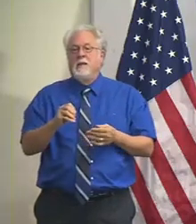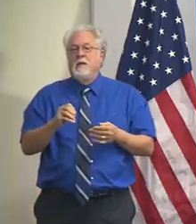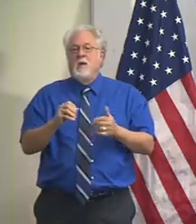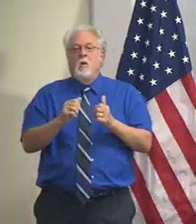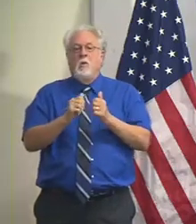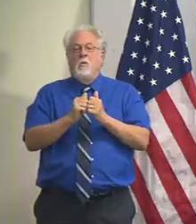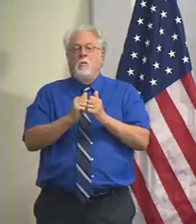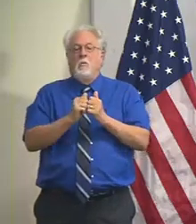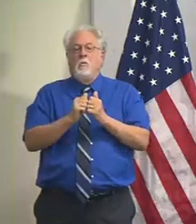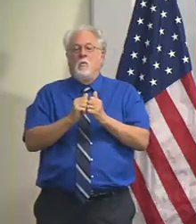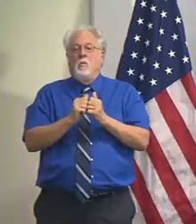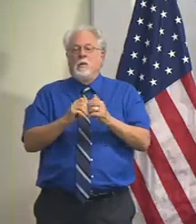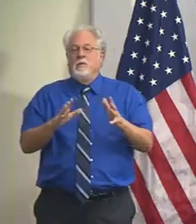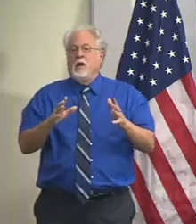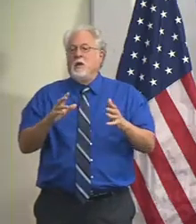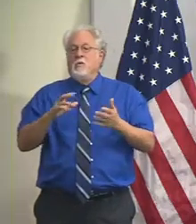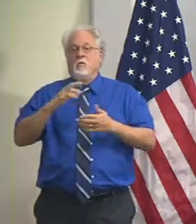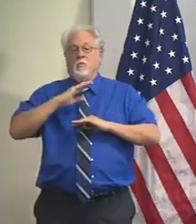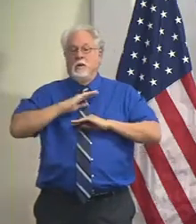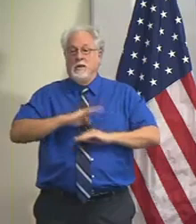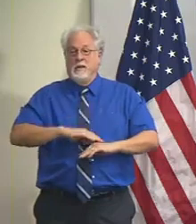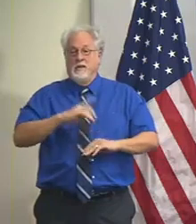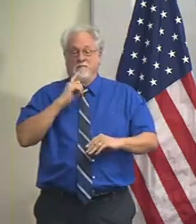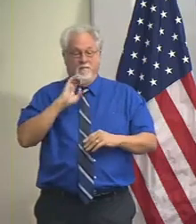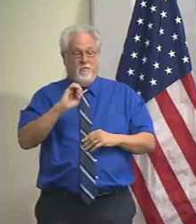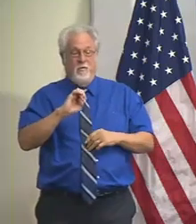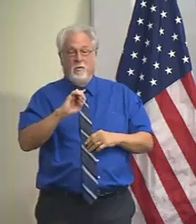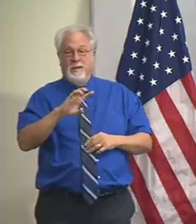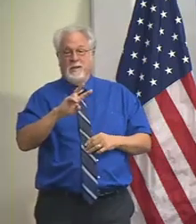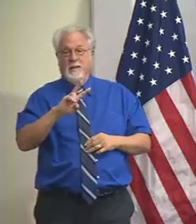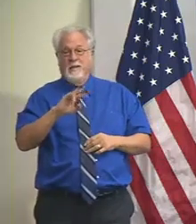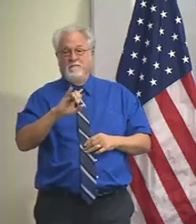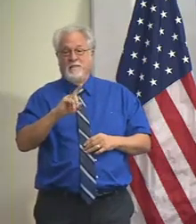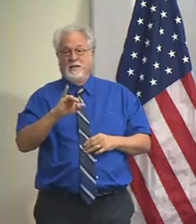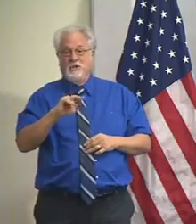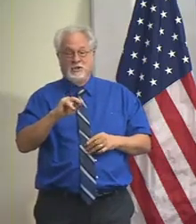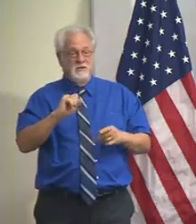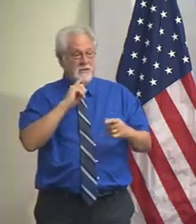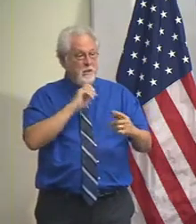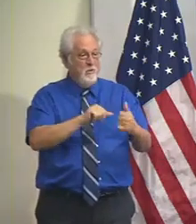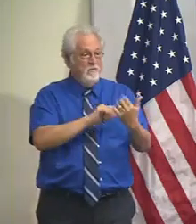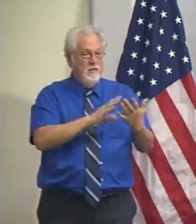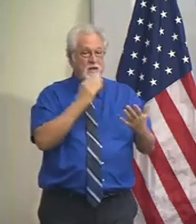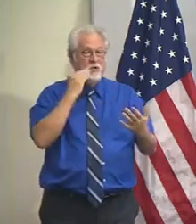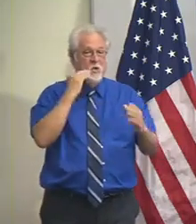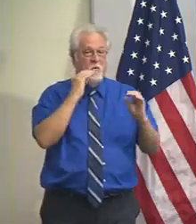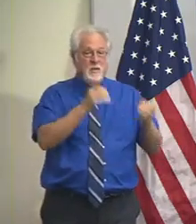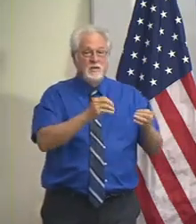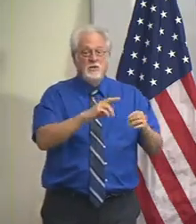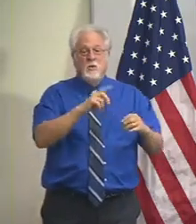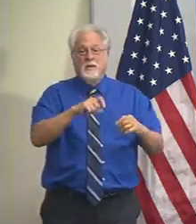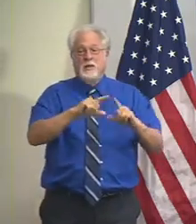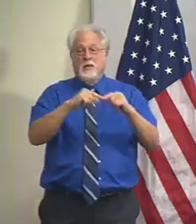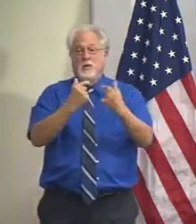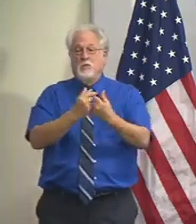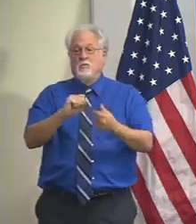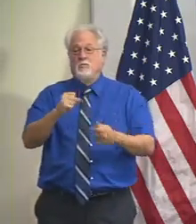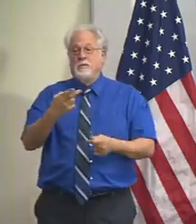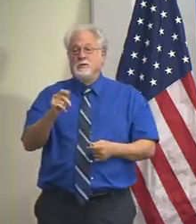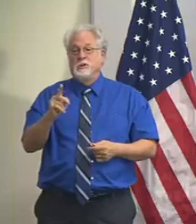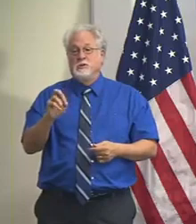on the evictions, that they would likely face homelessness or need a congregant